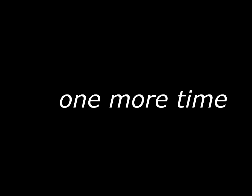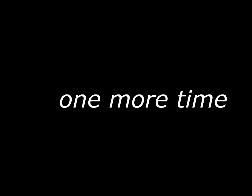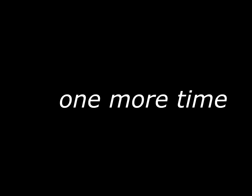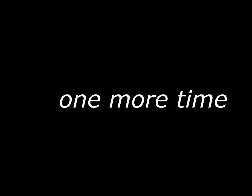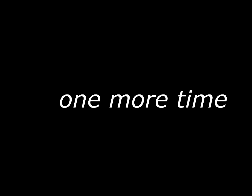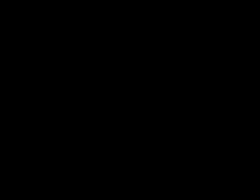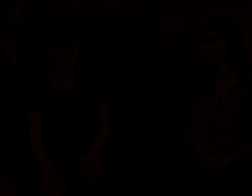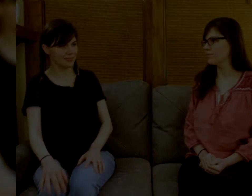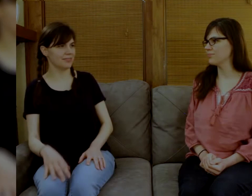worksheet.